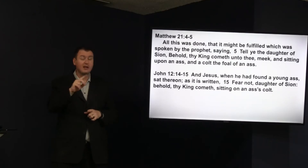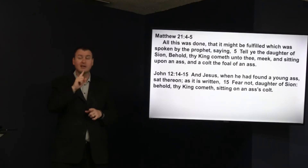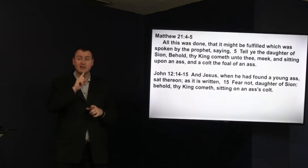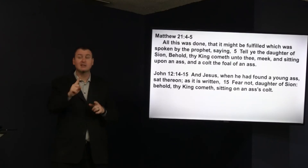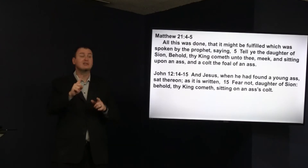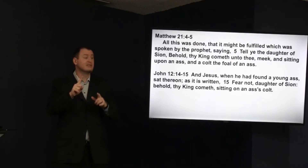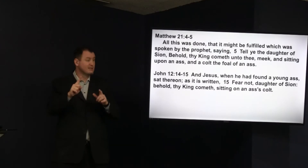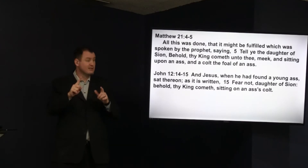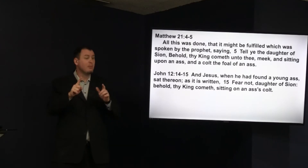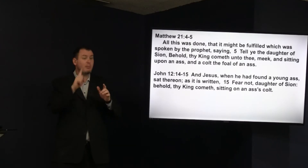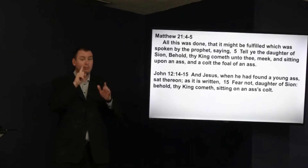heaven.